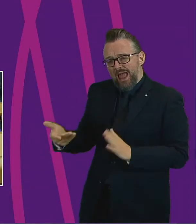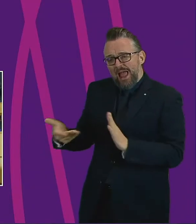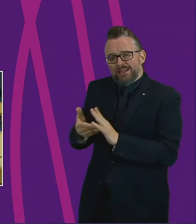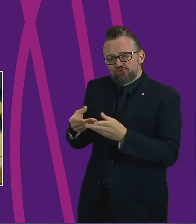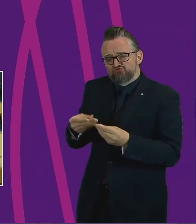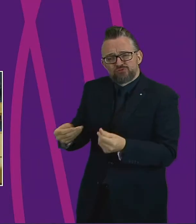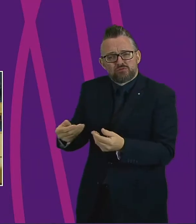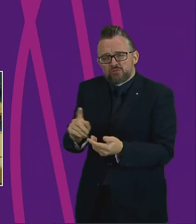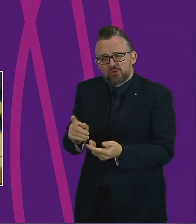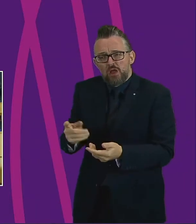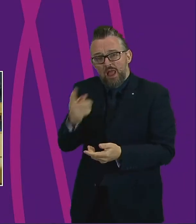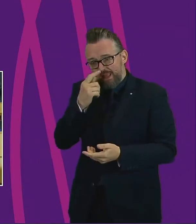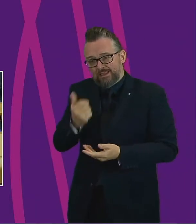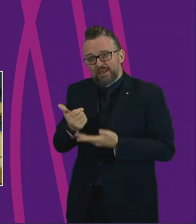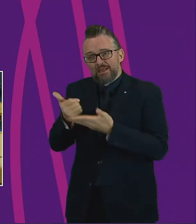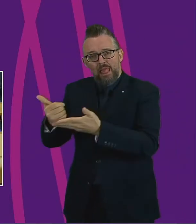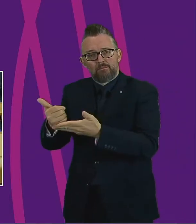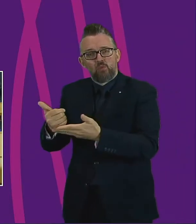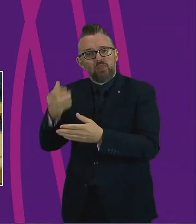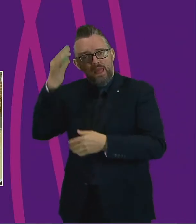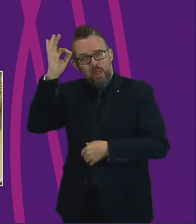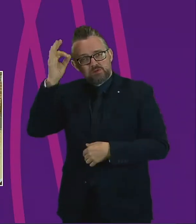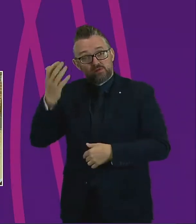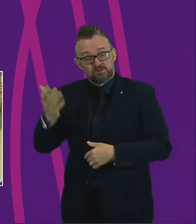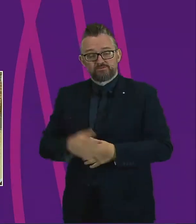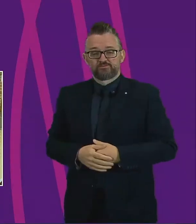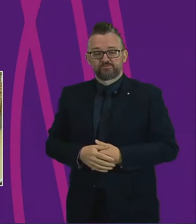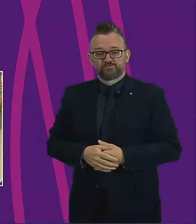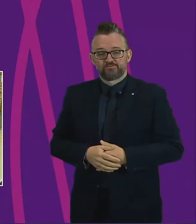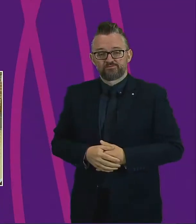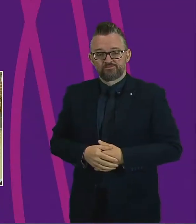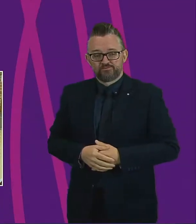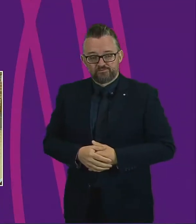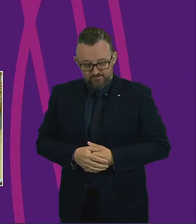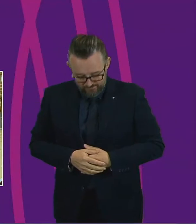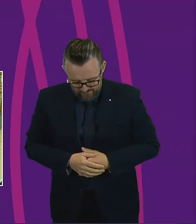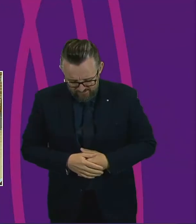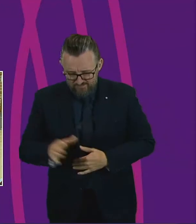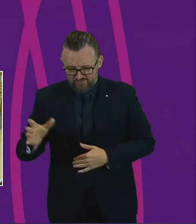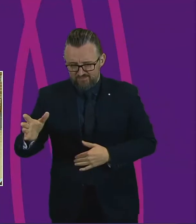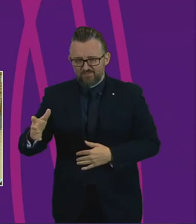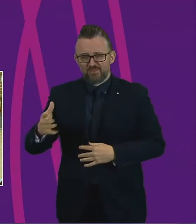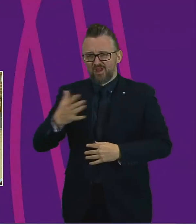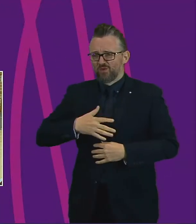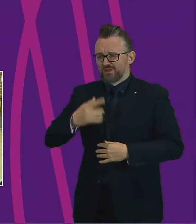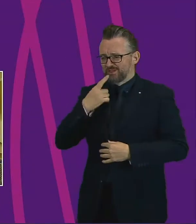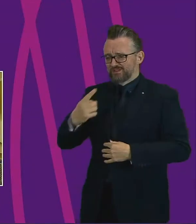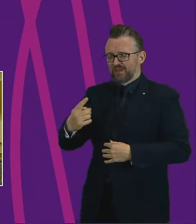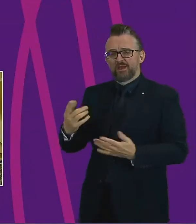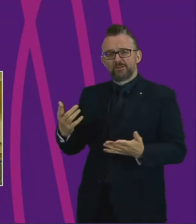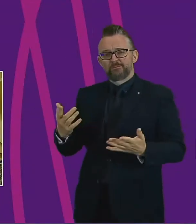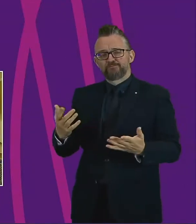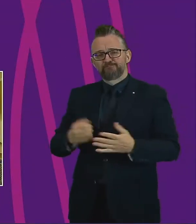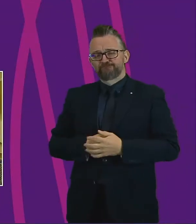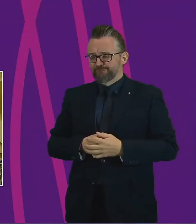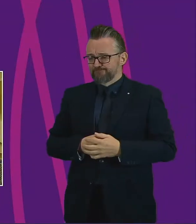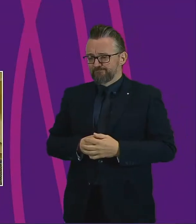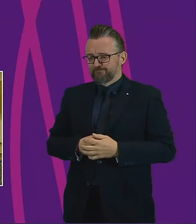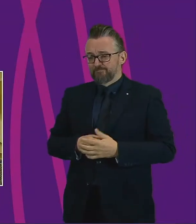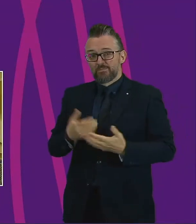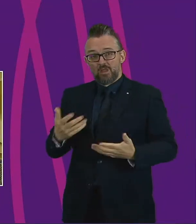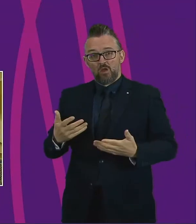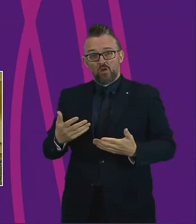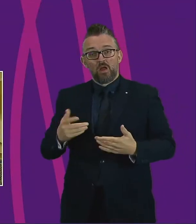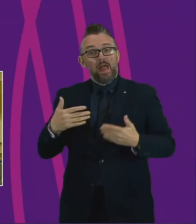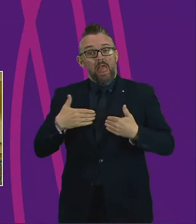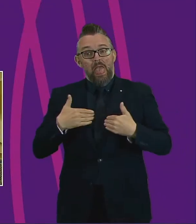going to give councils to make that happen? First Minister. Can I say, well, firstly, we are in a health